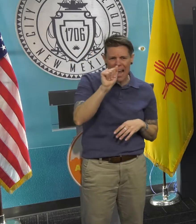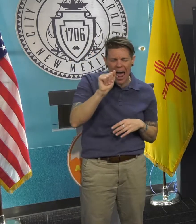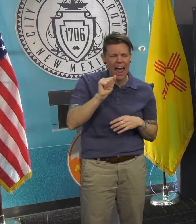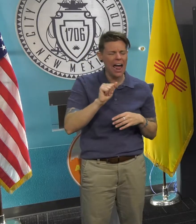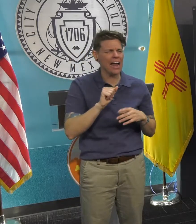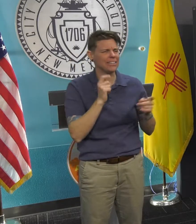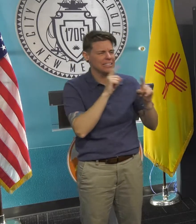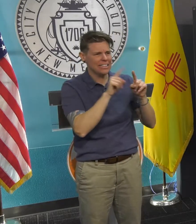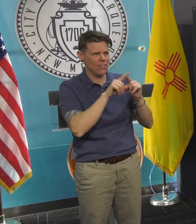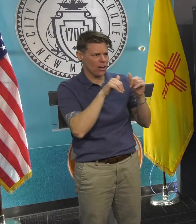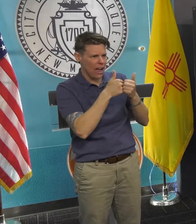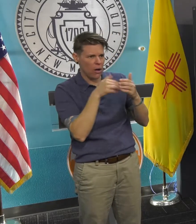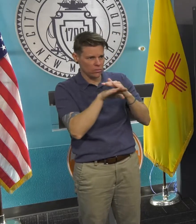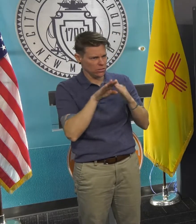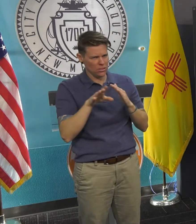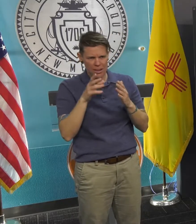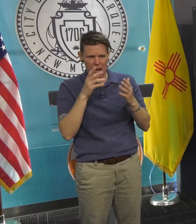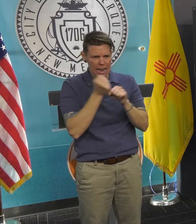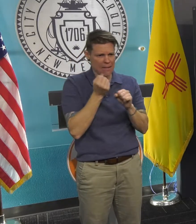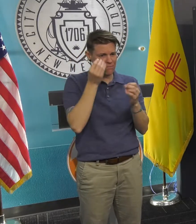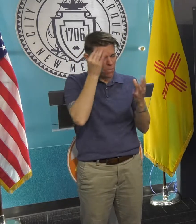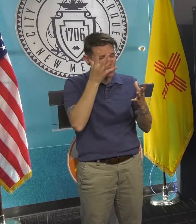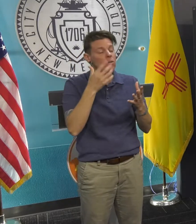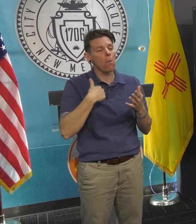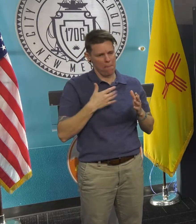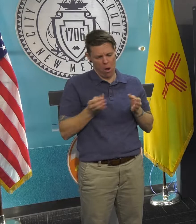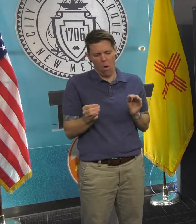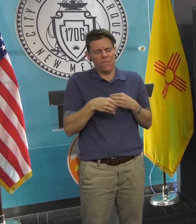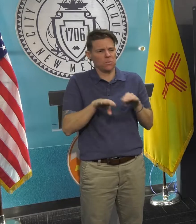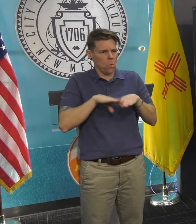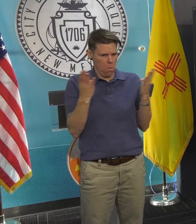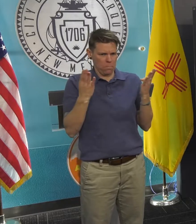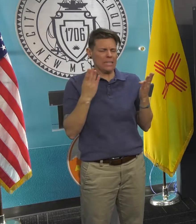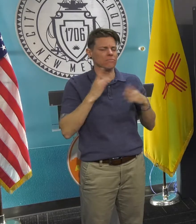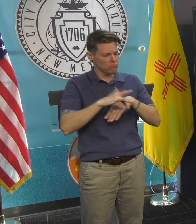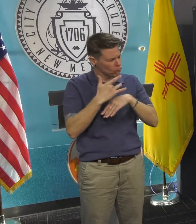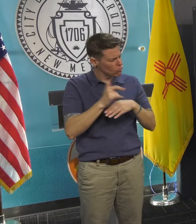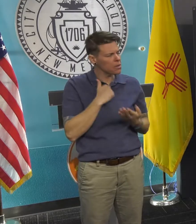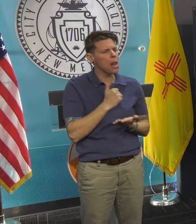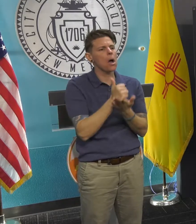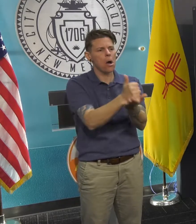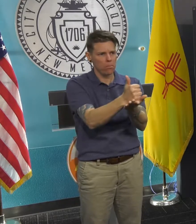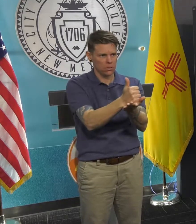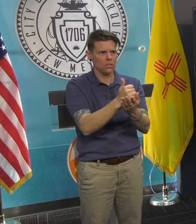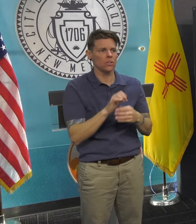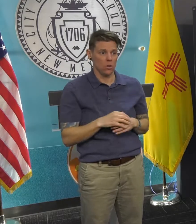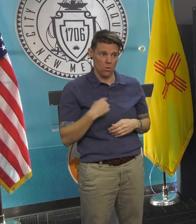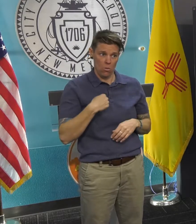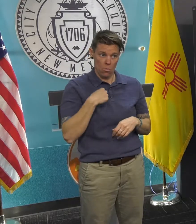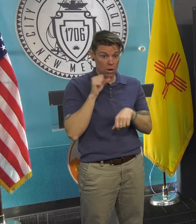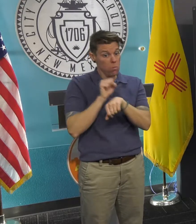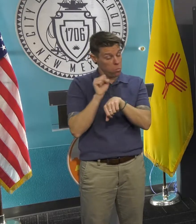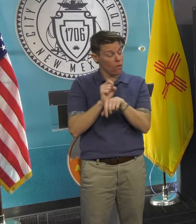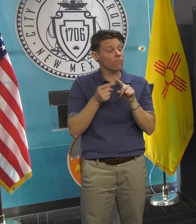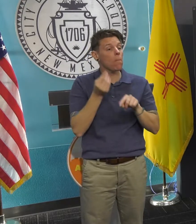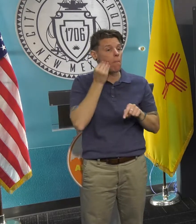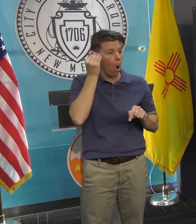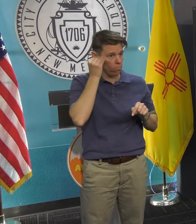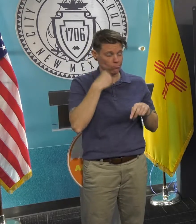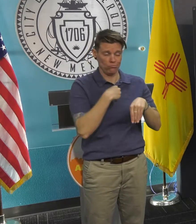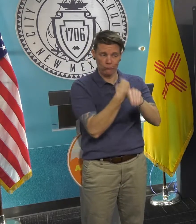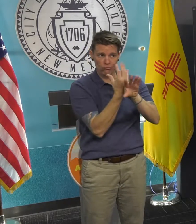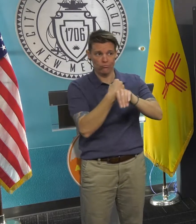my office is here to help. And we are open. We're all working from home. We're working remotely, but we